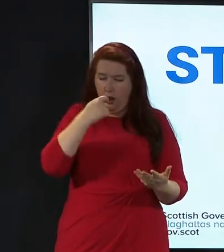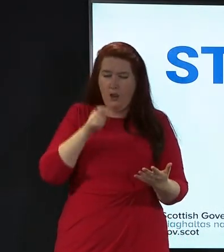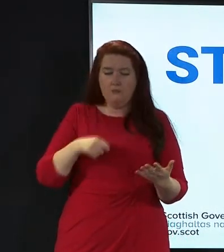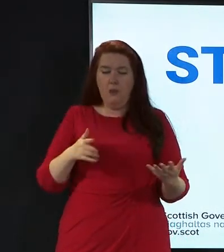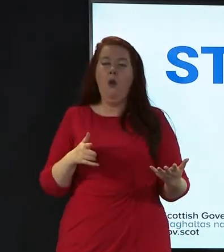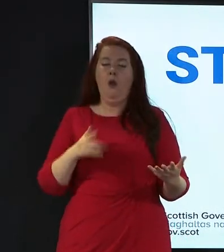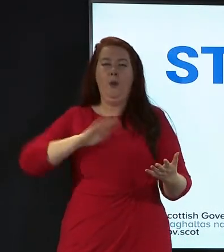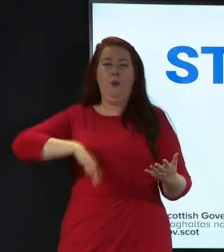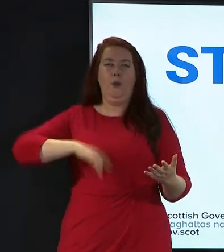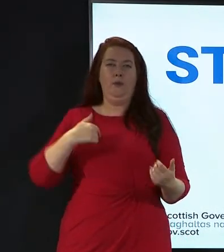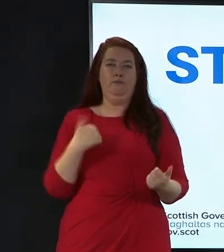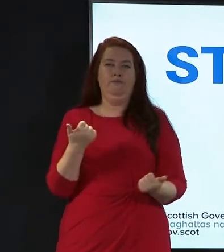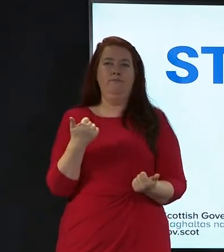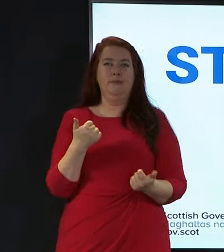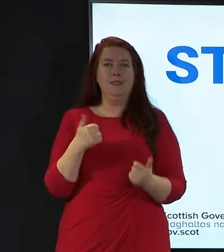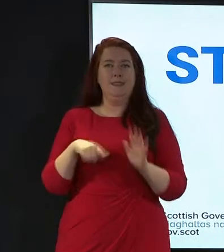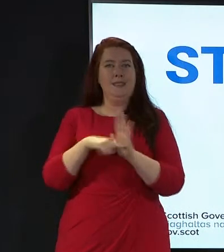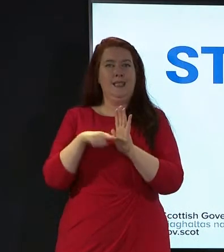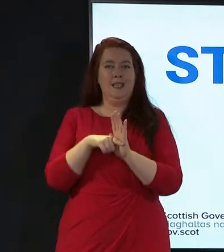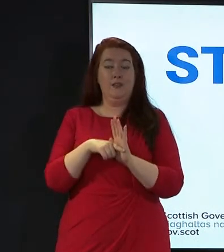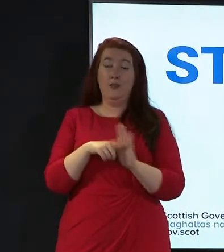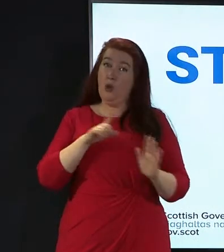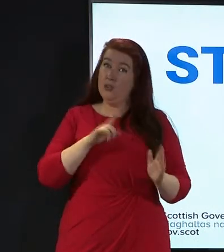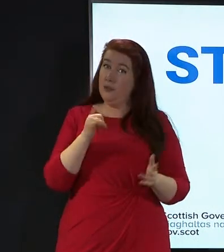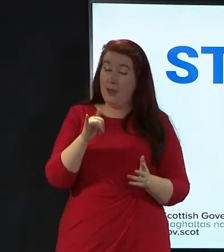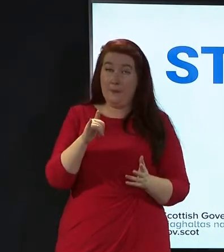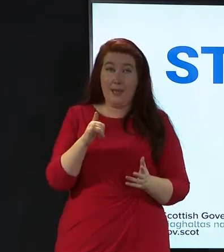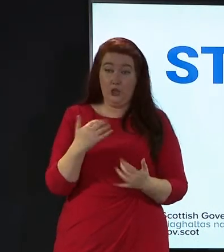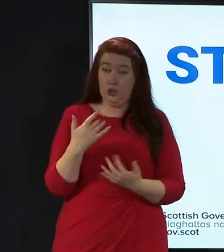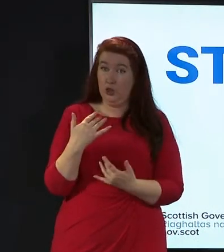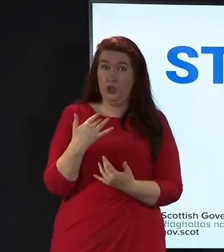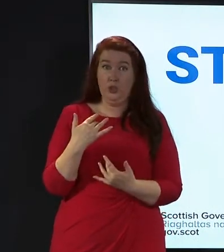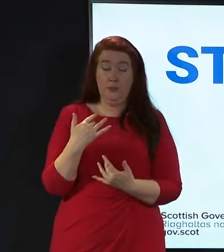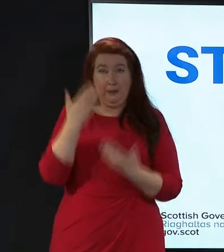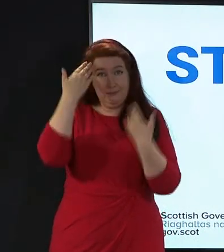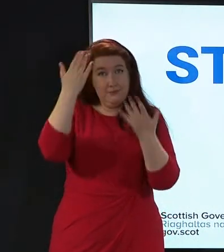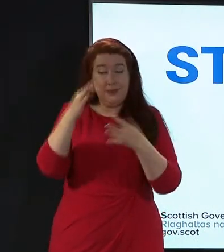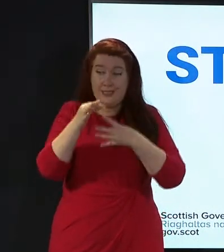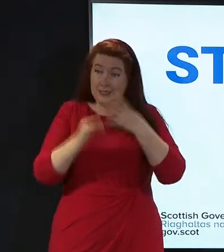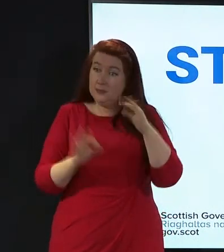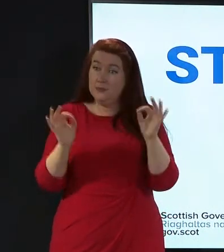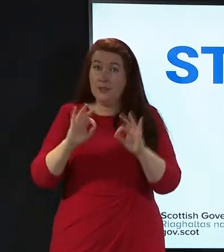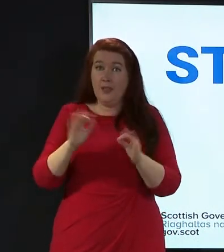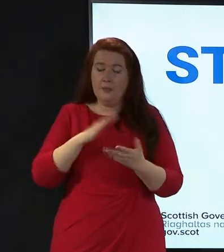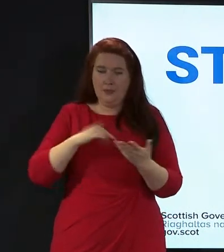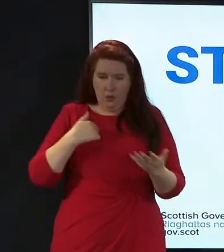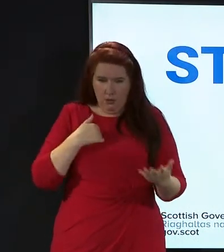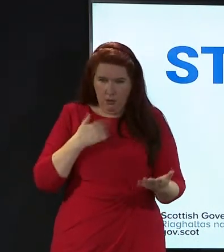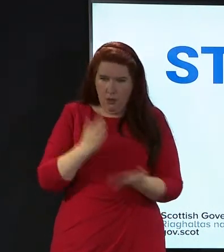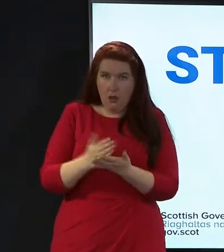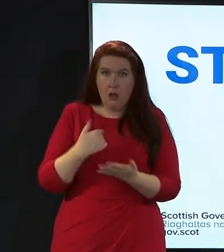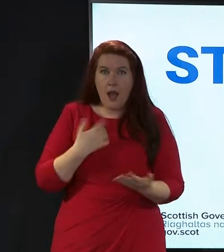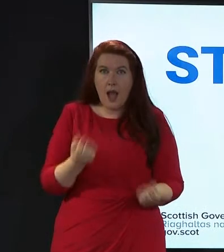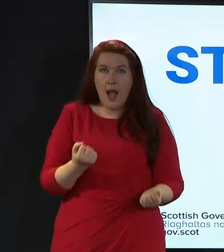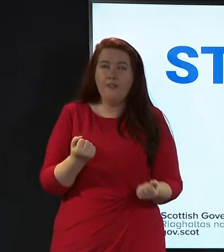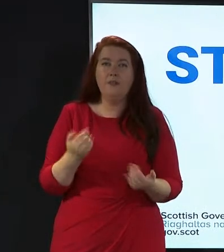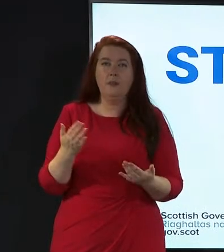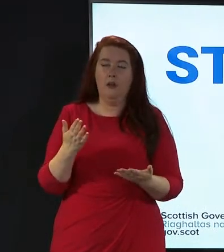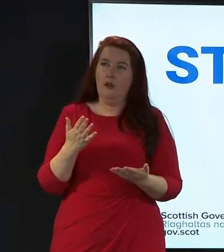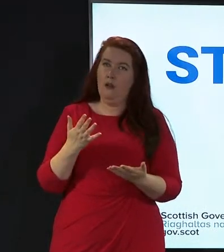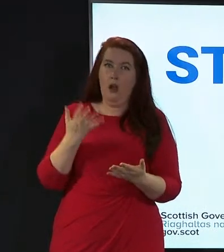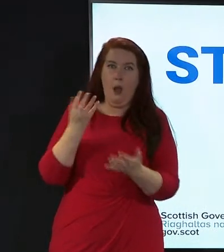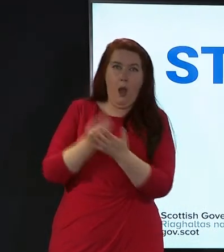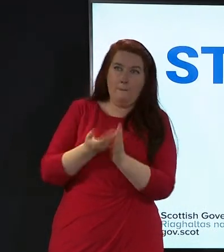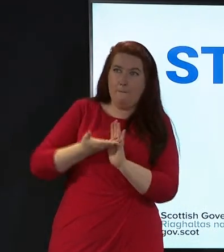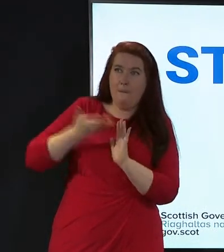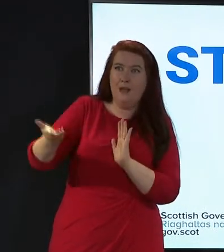of protection that if you maybe have the virus but you're not showing symptoms, then you can pick it up and then avoid inadvertently passing it on to